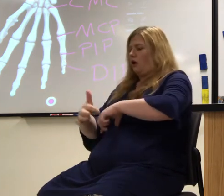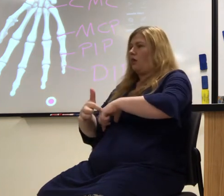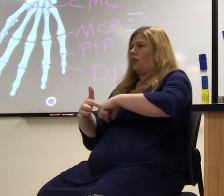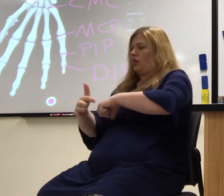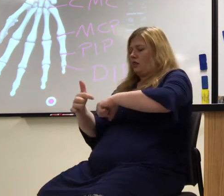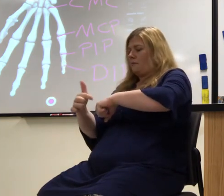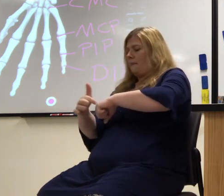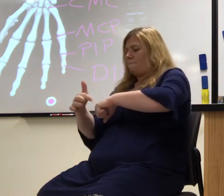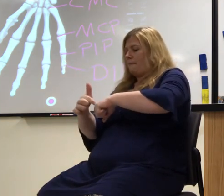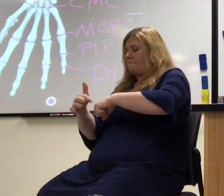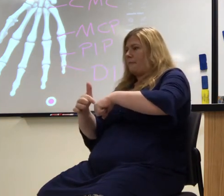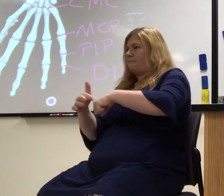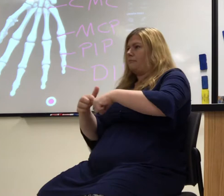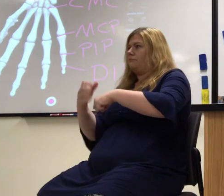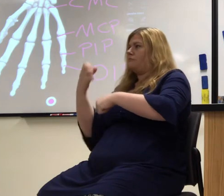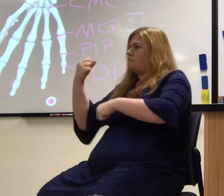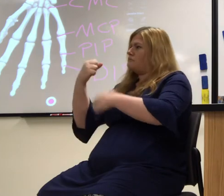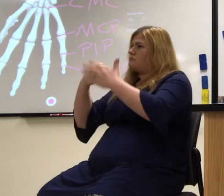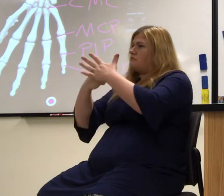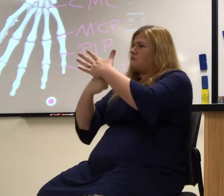knuckles.